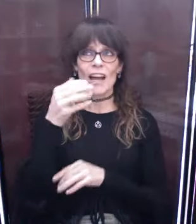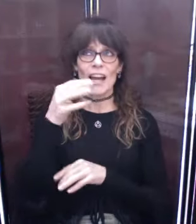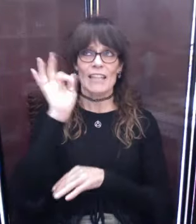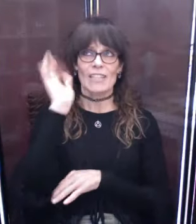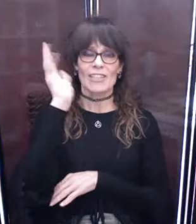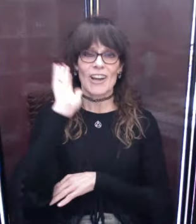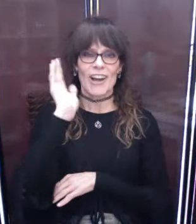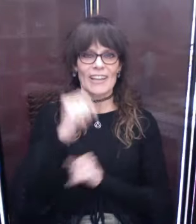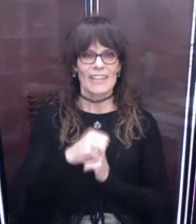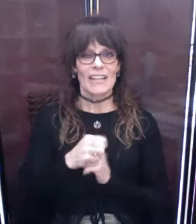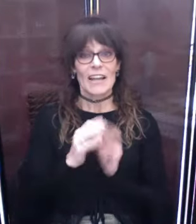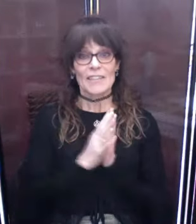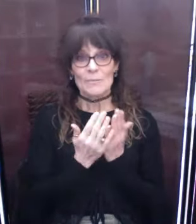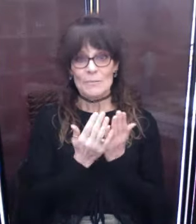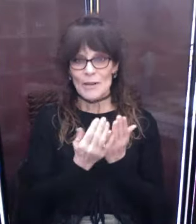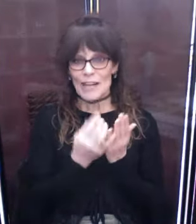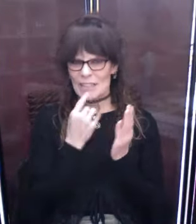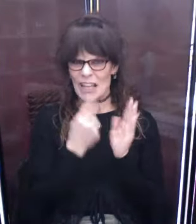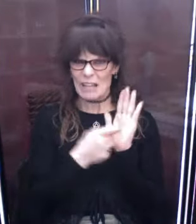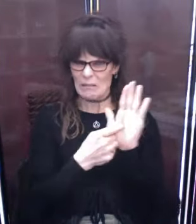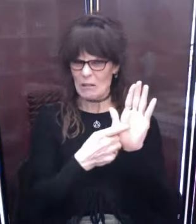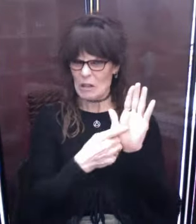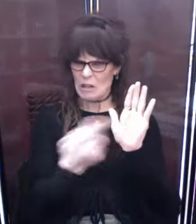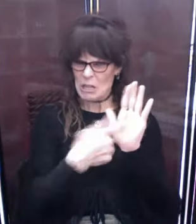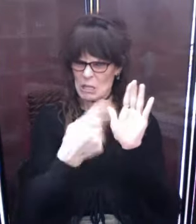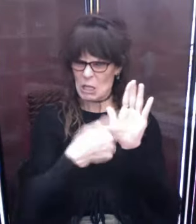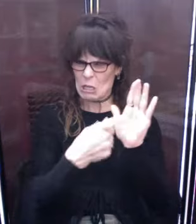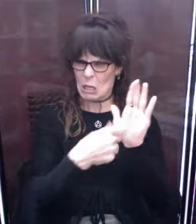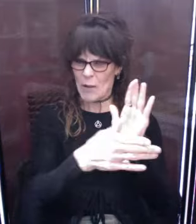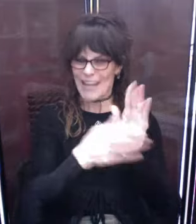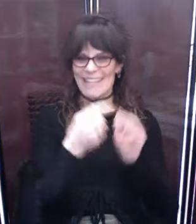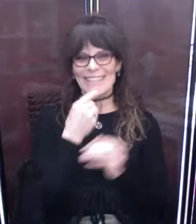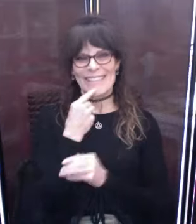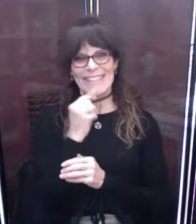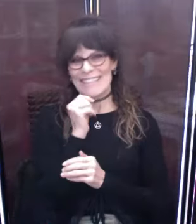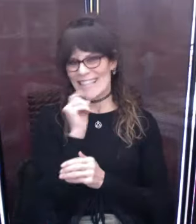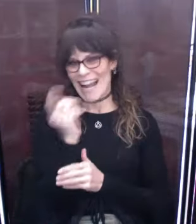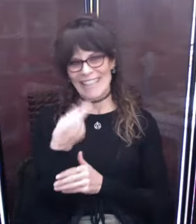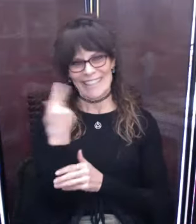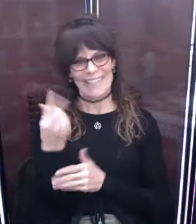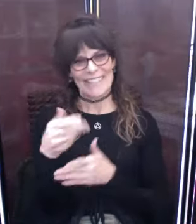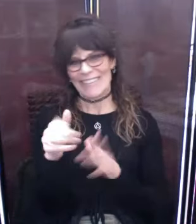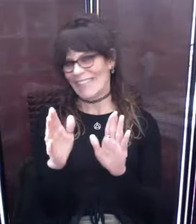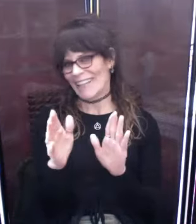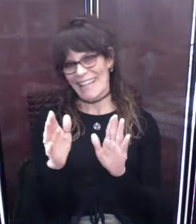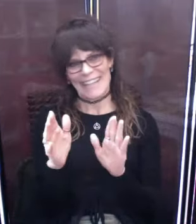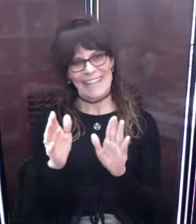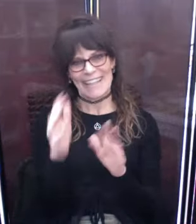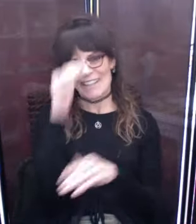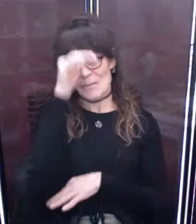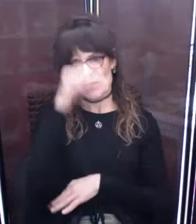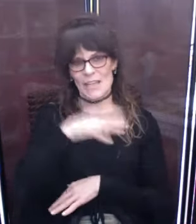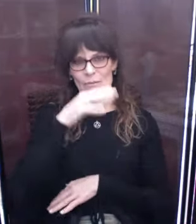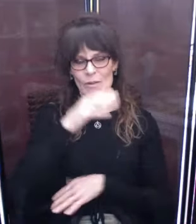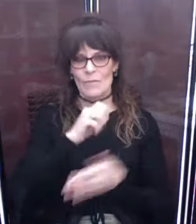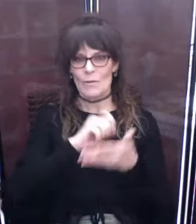very book that I was touting as the only way to do it says that it's not the only way, and that the men and women that wrote that book had no desire